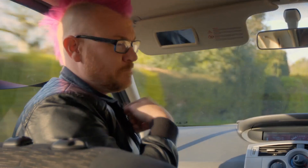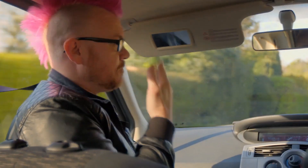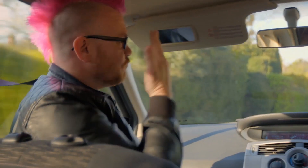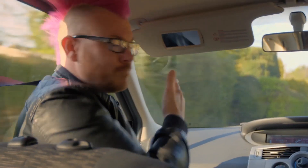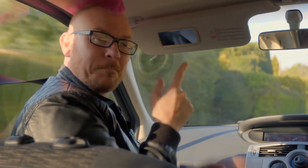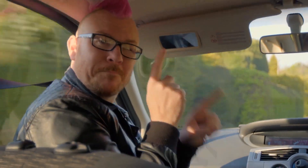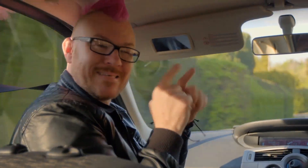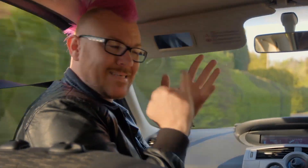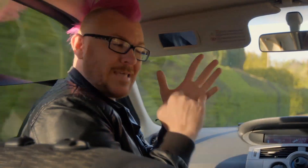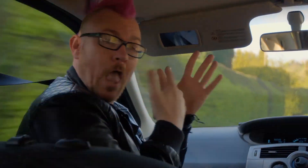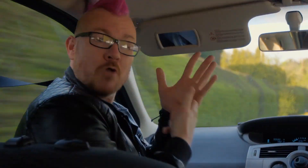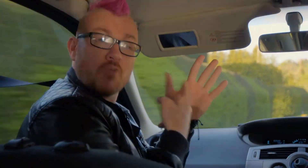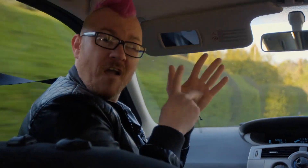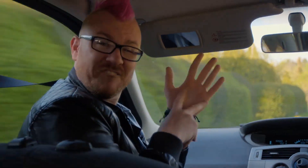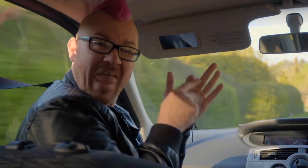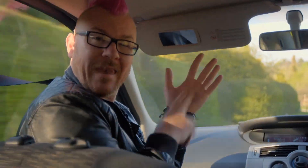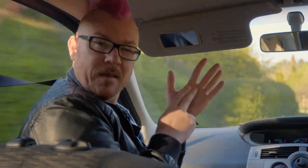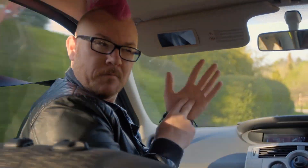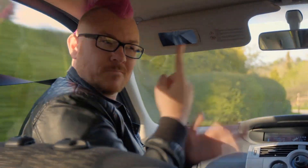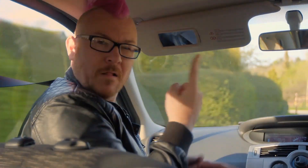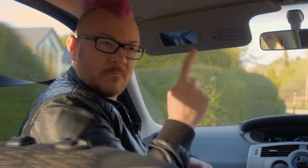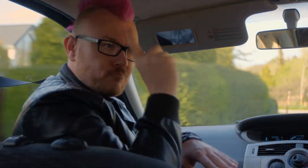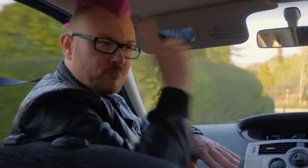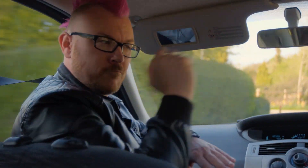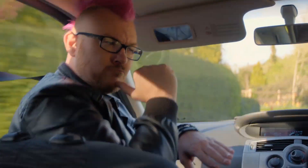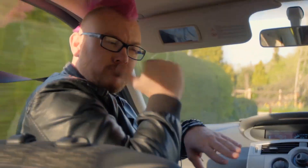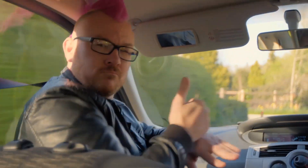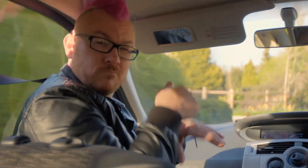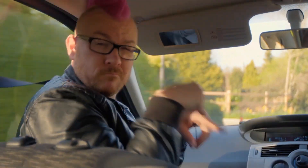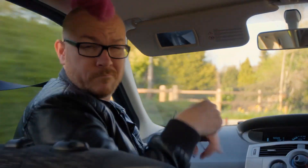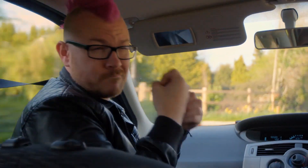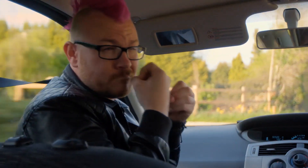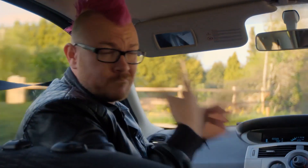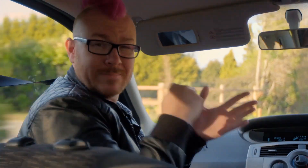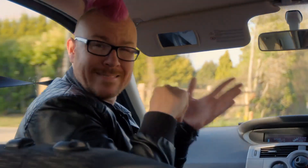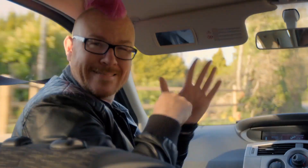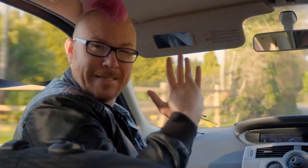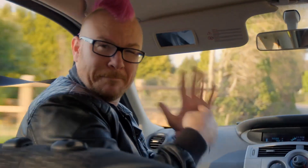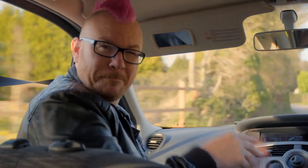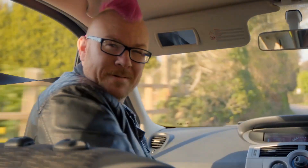I'm going to meet Sarah Venn, who is the creator of this fantastic scheme.